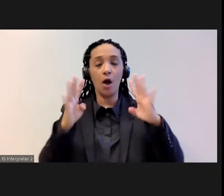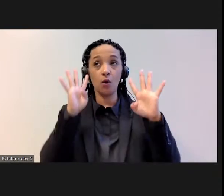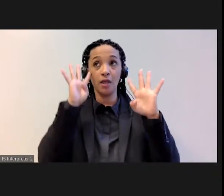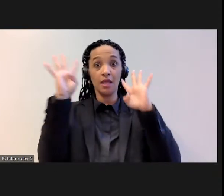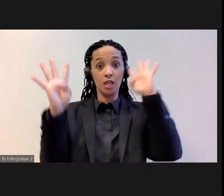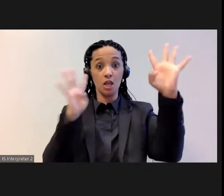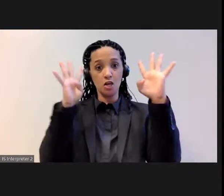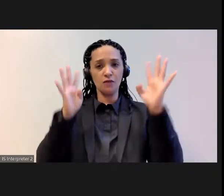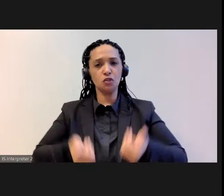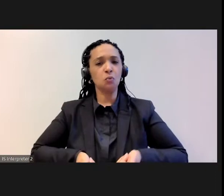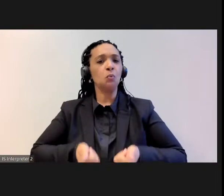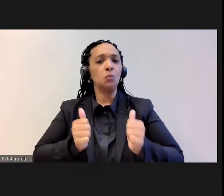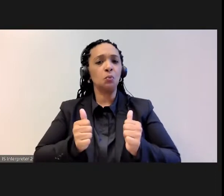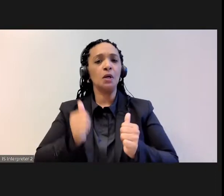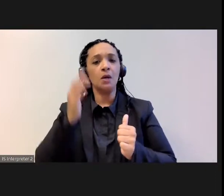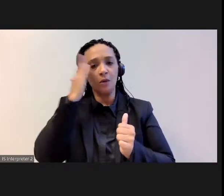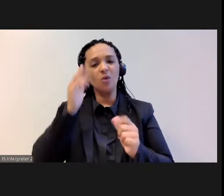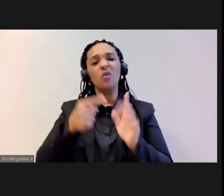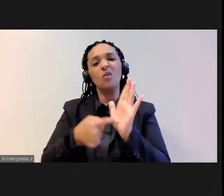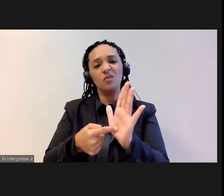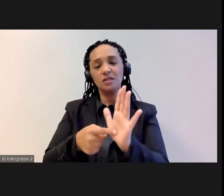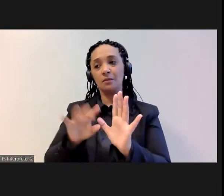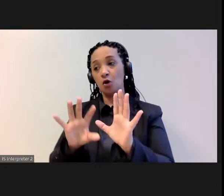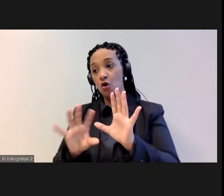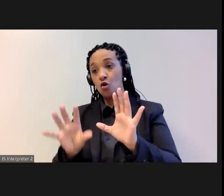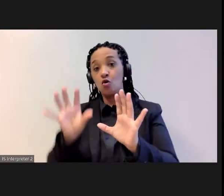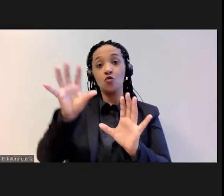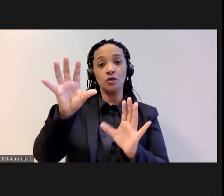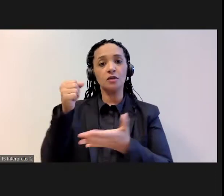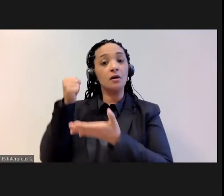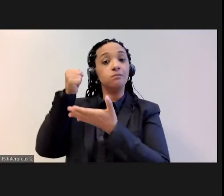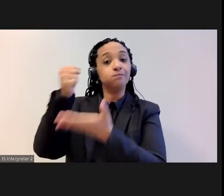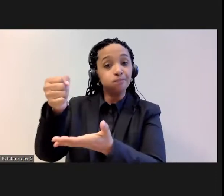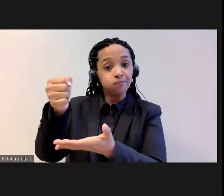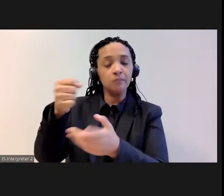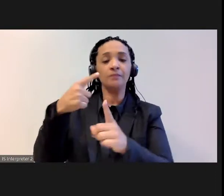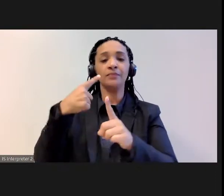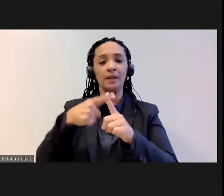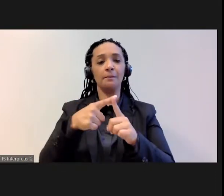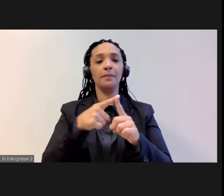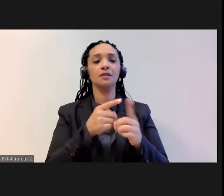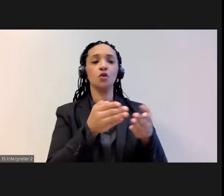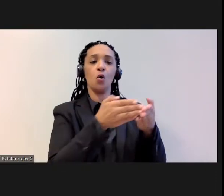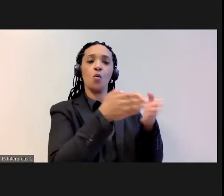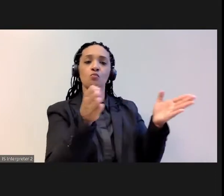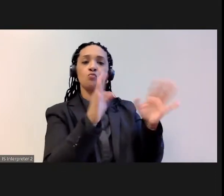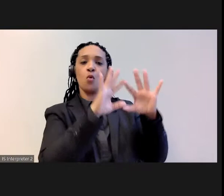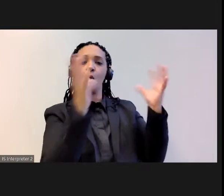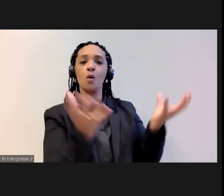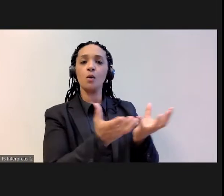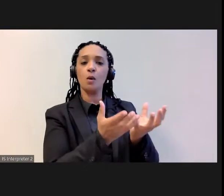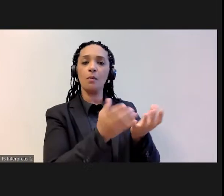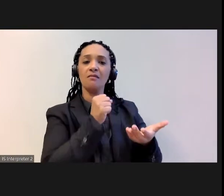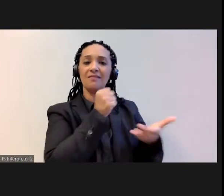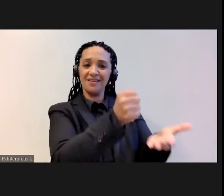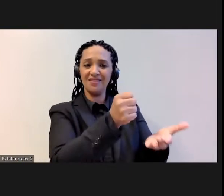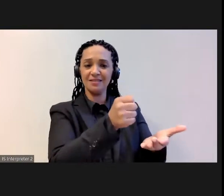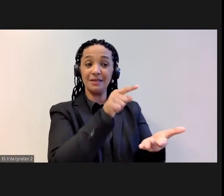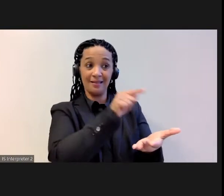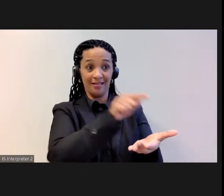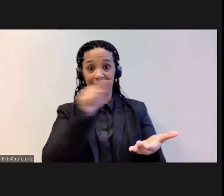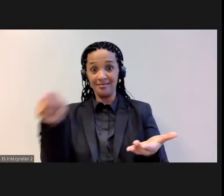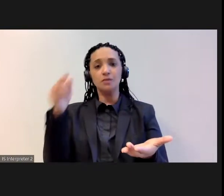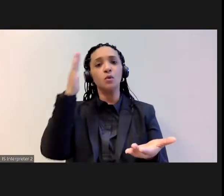mechanisms, such as the regional public investment and global public investment mechanism, which are really based